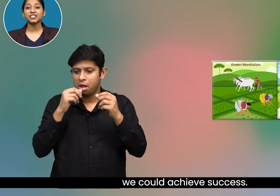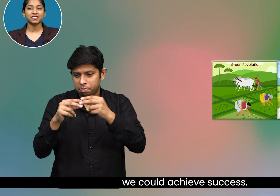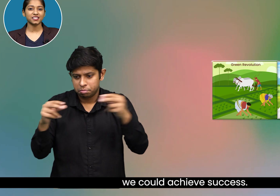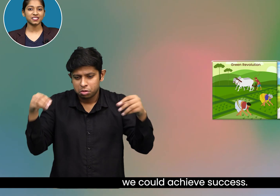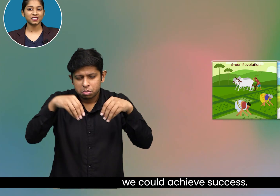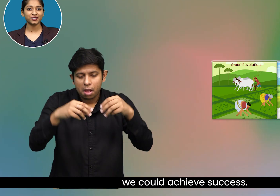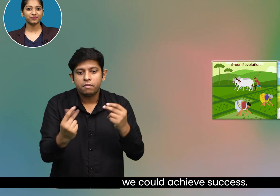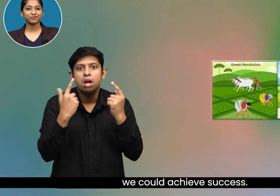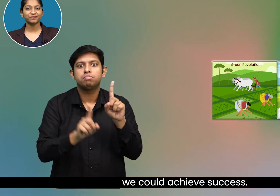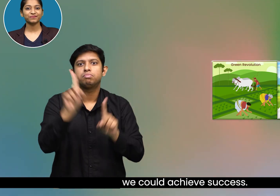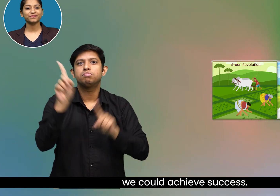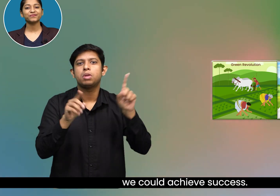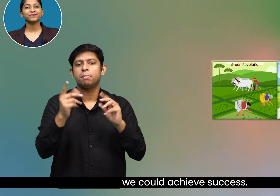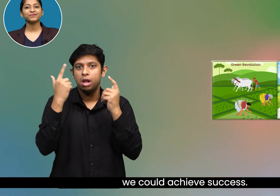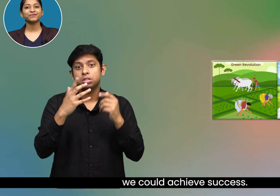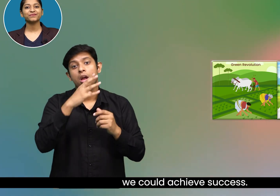achieve success.